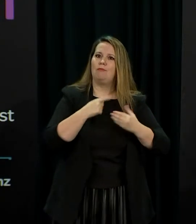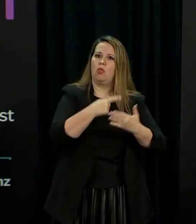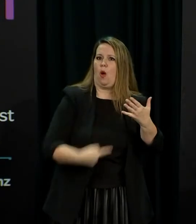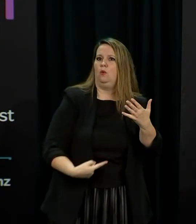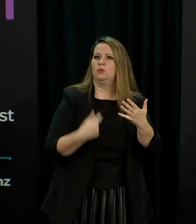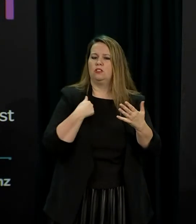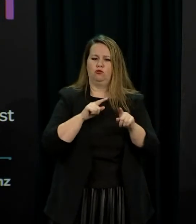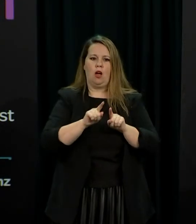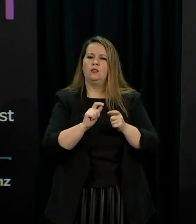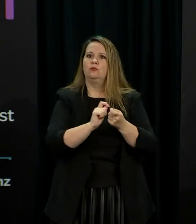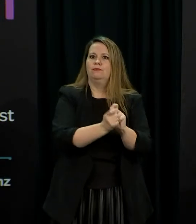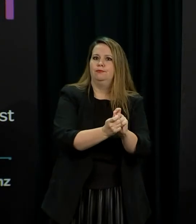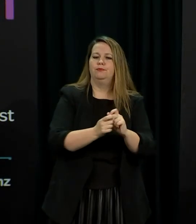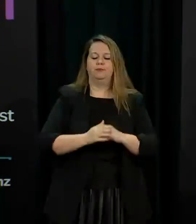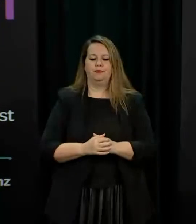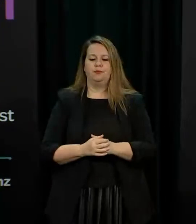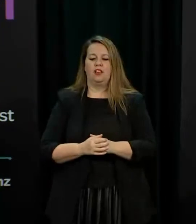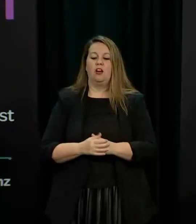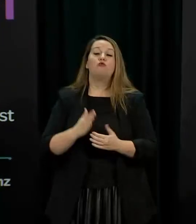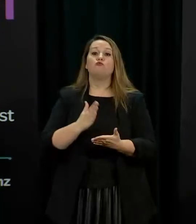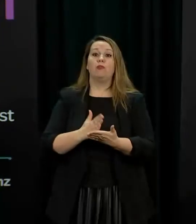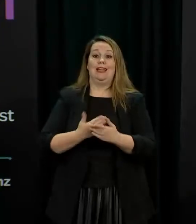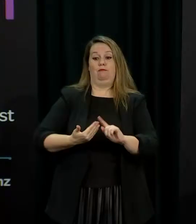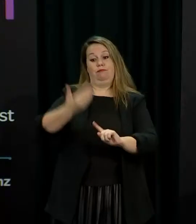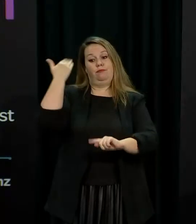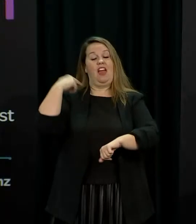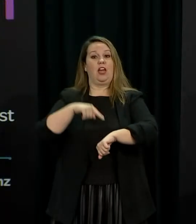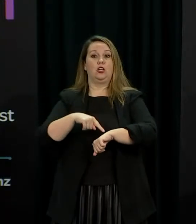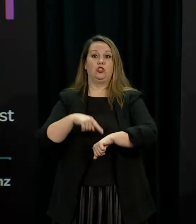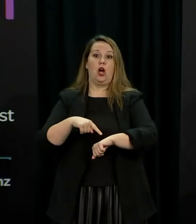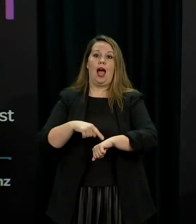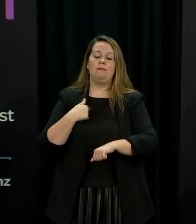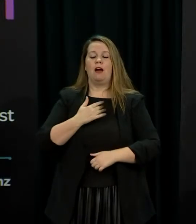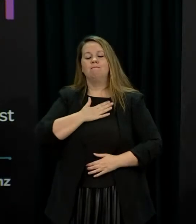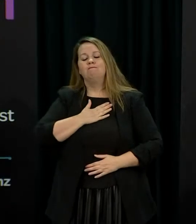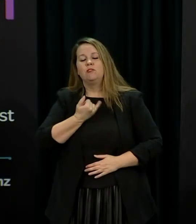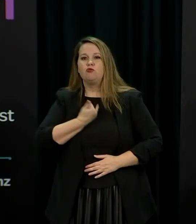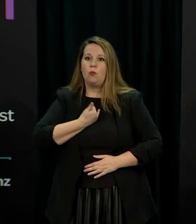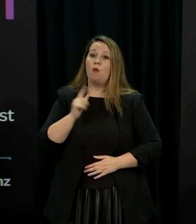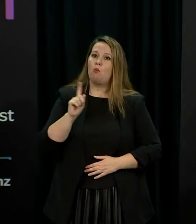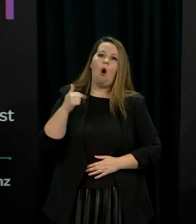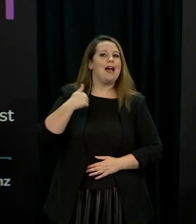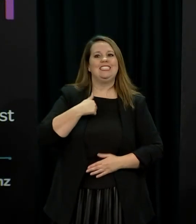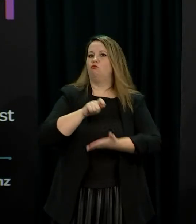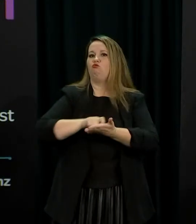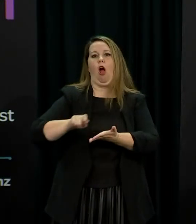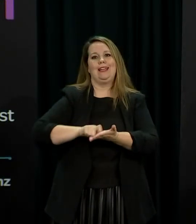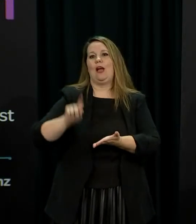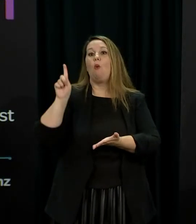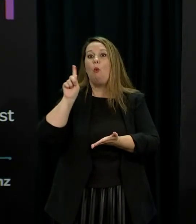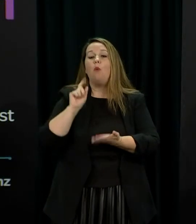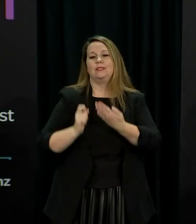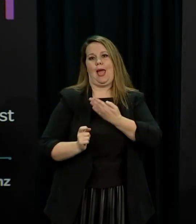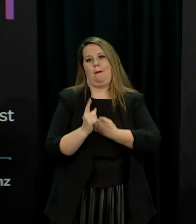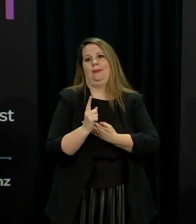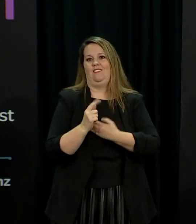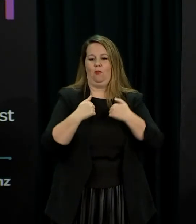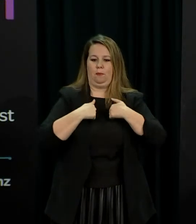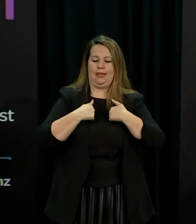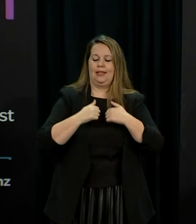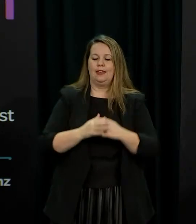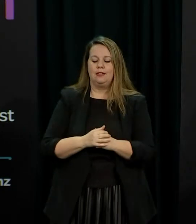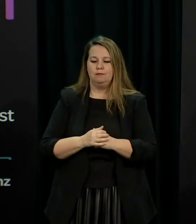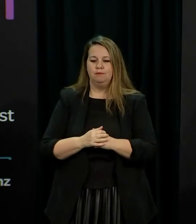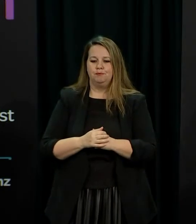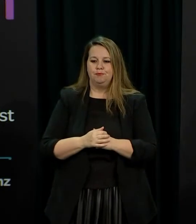down what was happening at the time. I must say I was probably too busy. But I think I've always remained